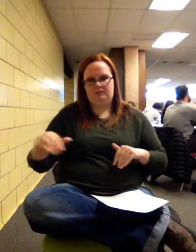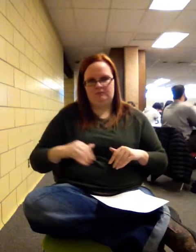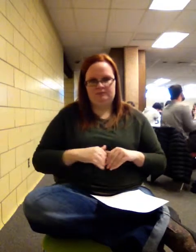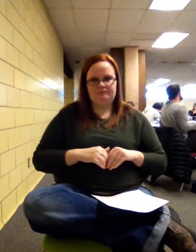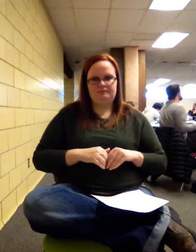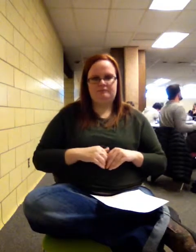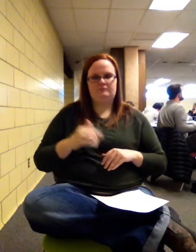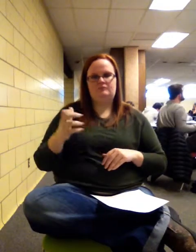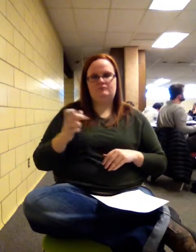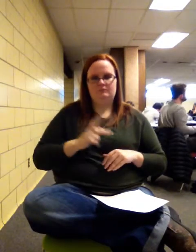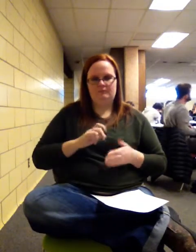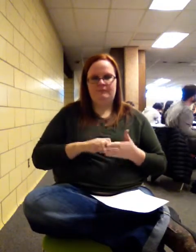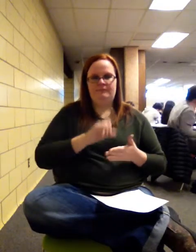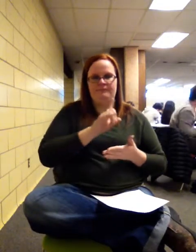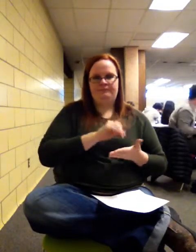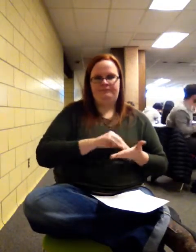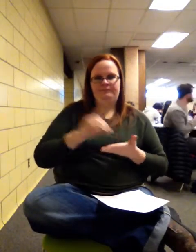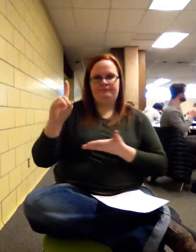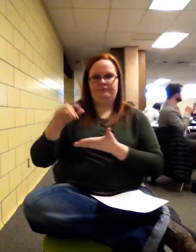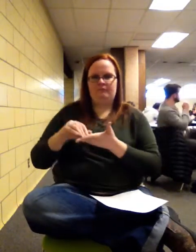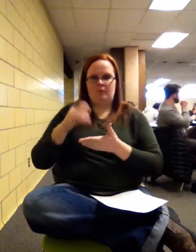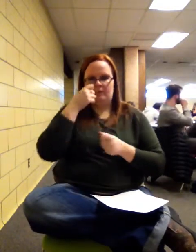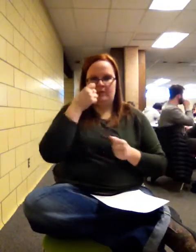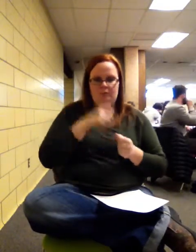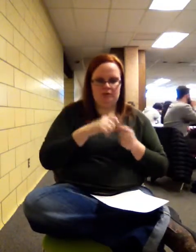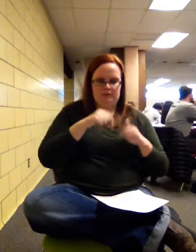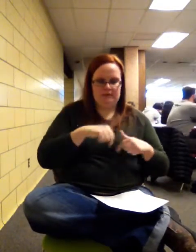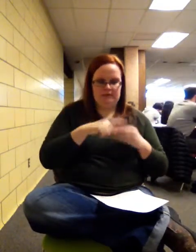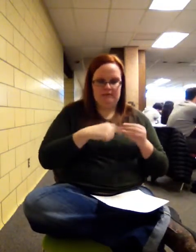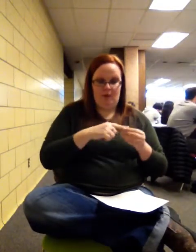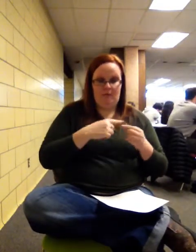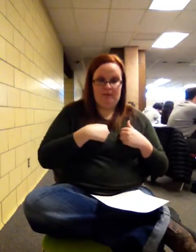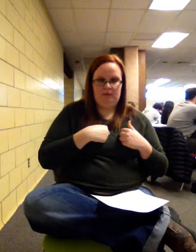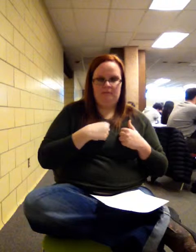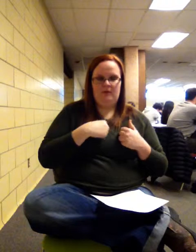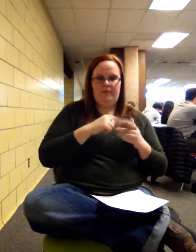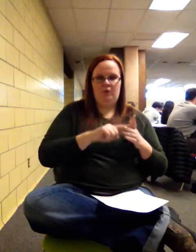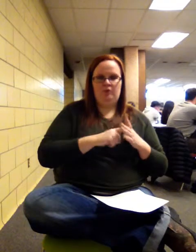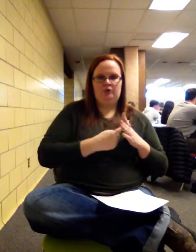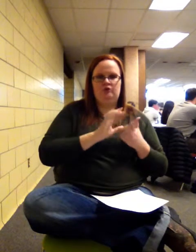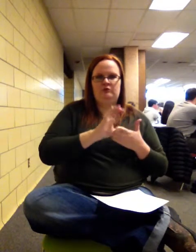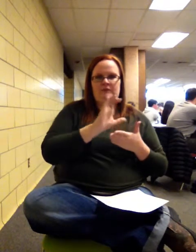back. And remember, it's about me, and I'm the original investor that's been earning 10%.